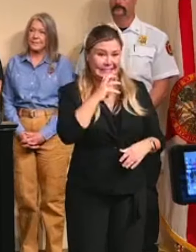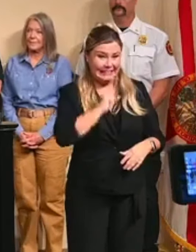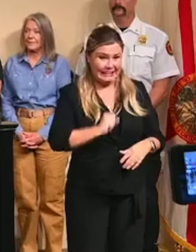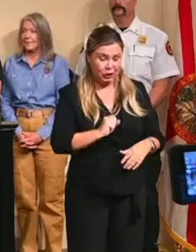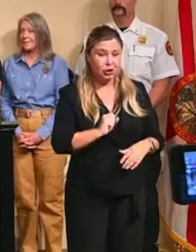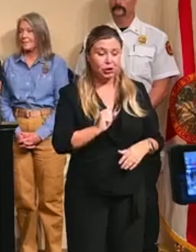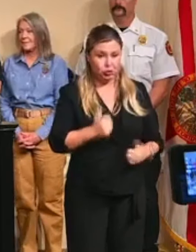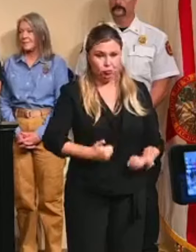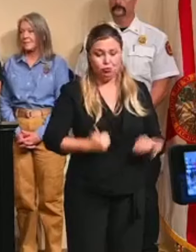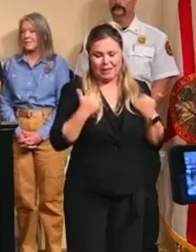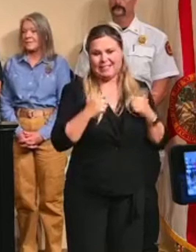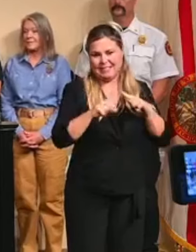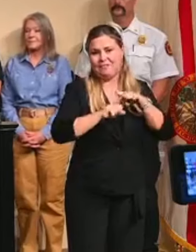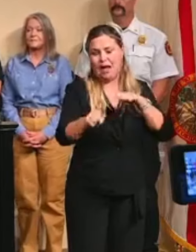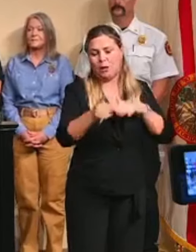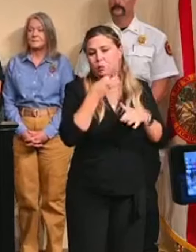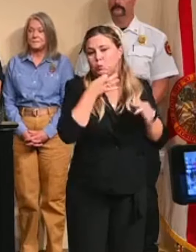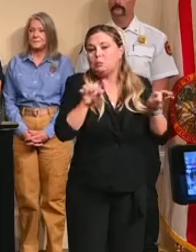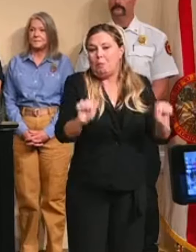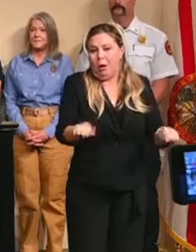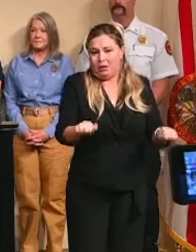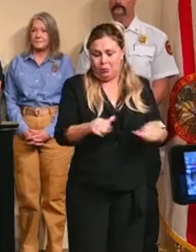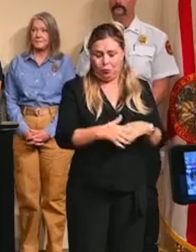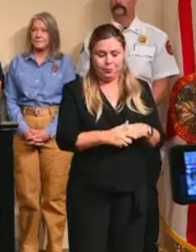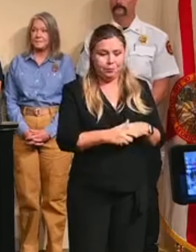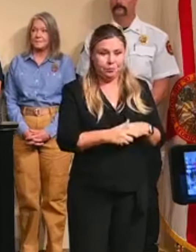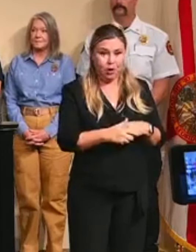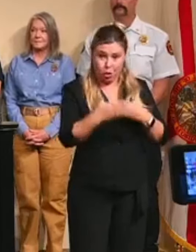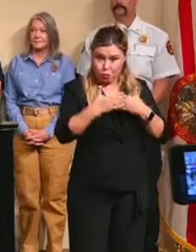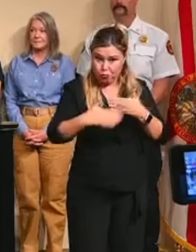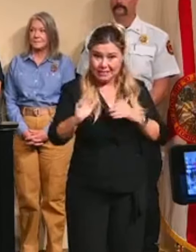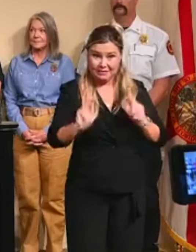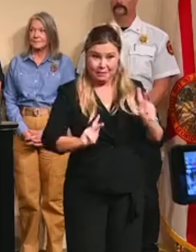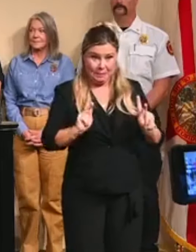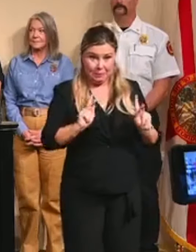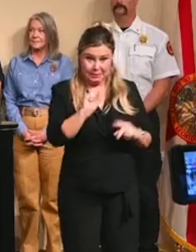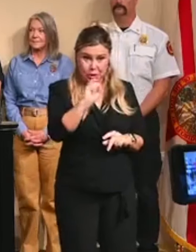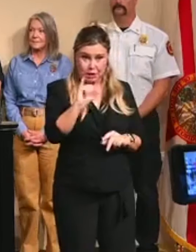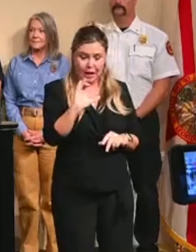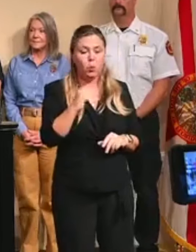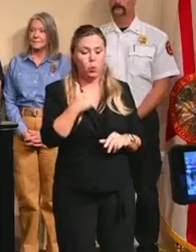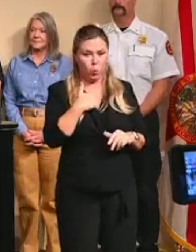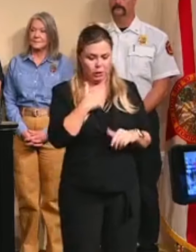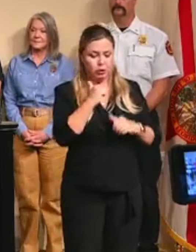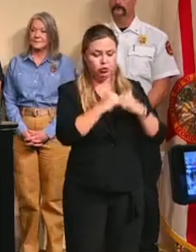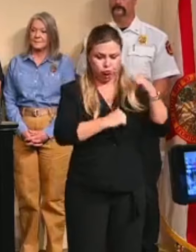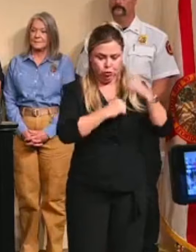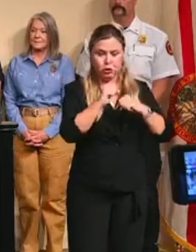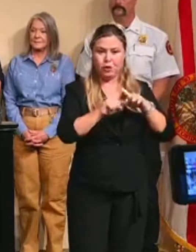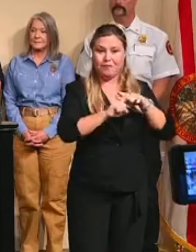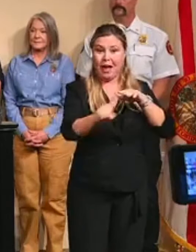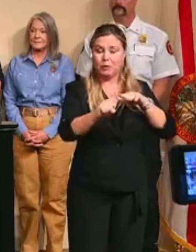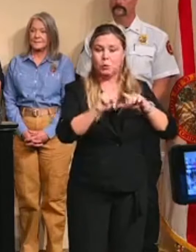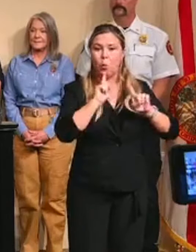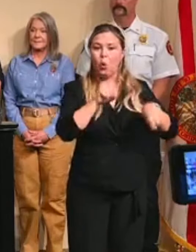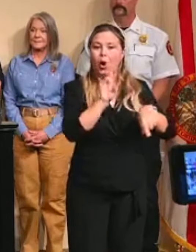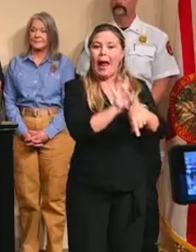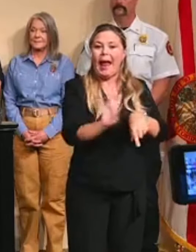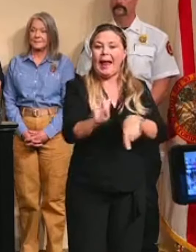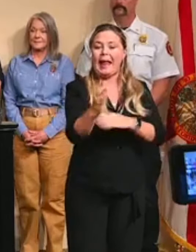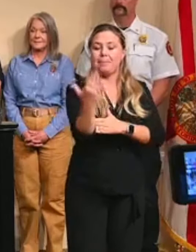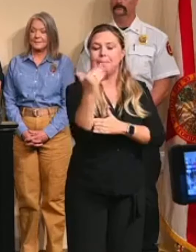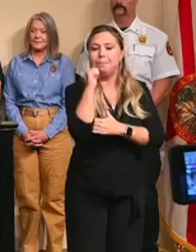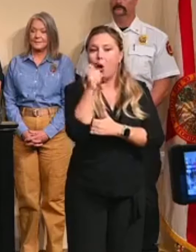to evacuate as soon as possible. With the rest of the population, we structured evacuation order to be 8 a.m.